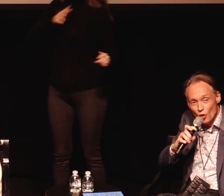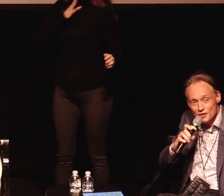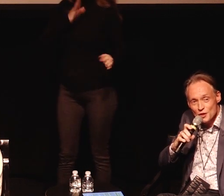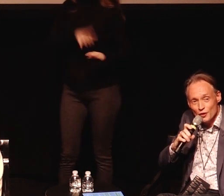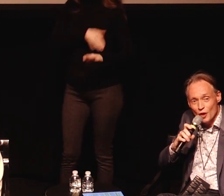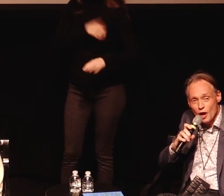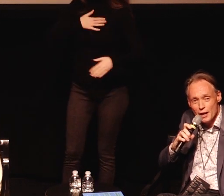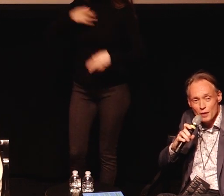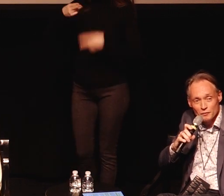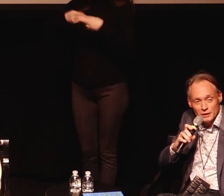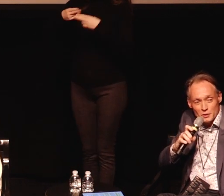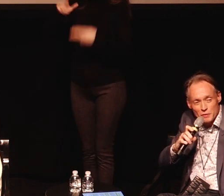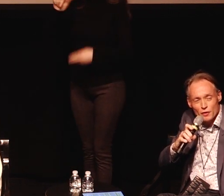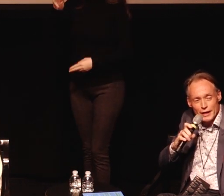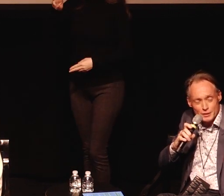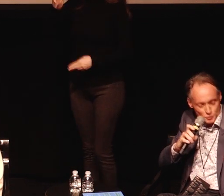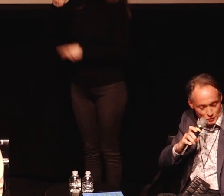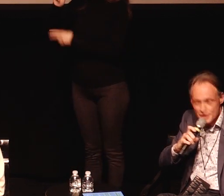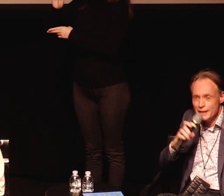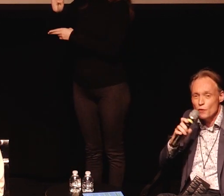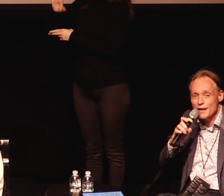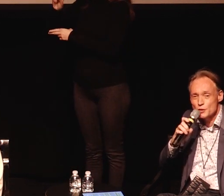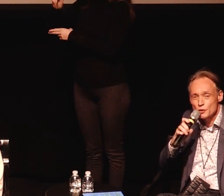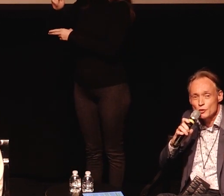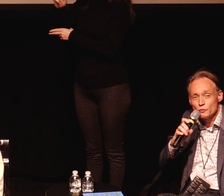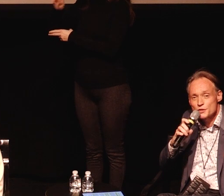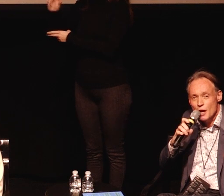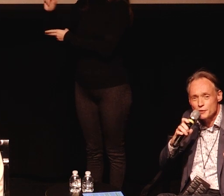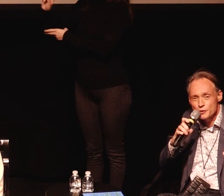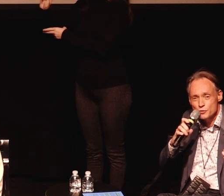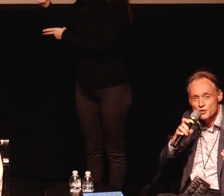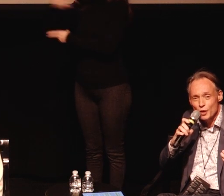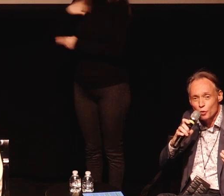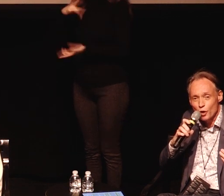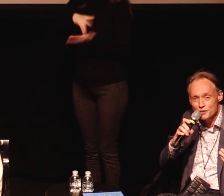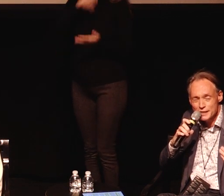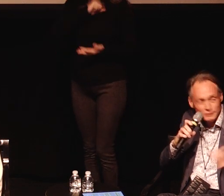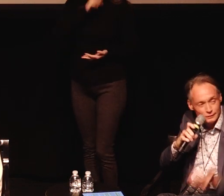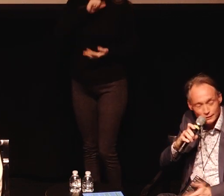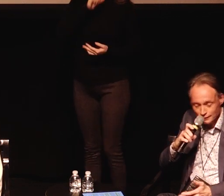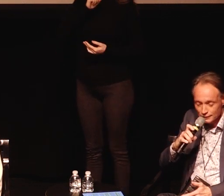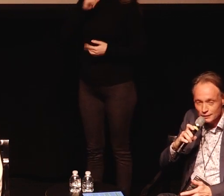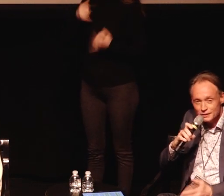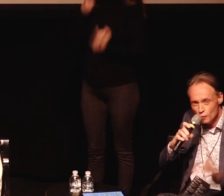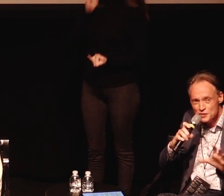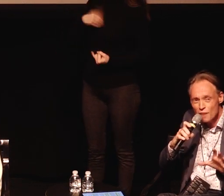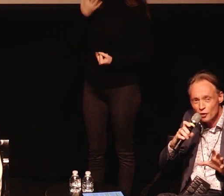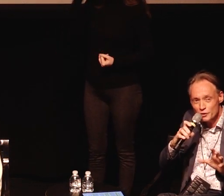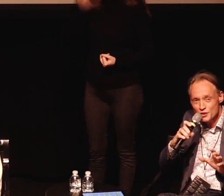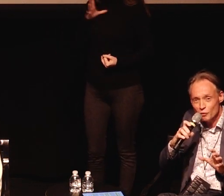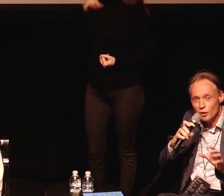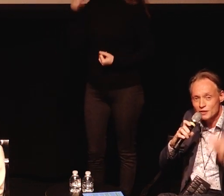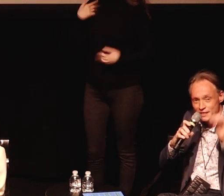is Lawrence Carter Long. I'm a middle-aged, skinny, white dude who saunters with cerebral palsy. Don't